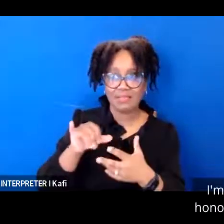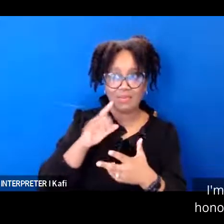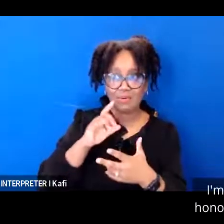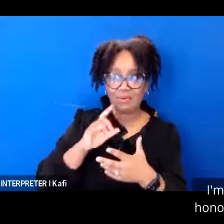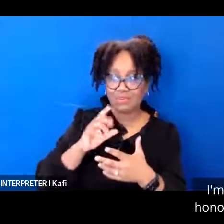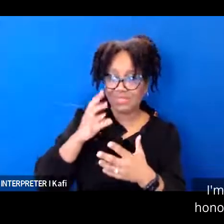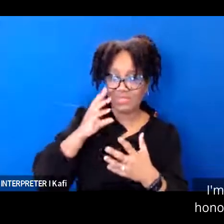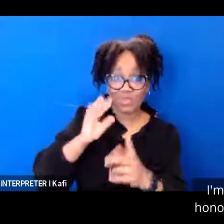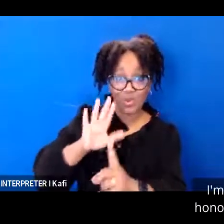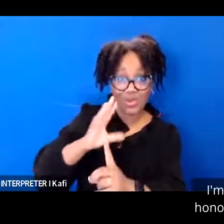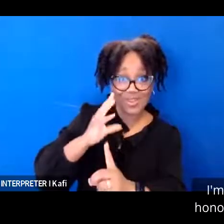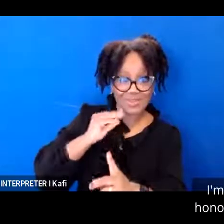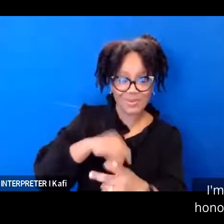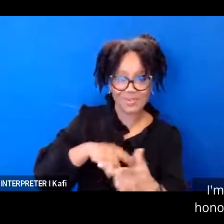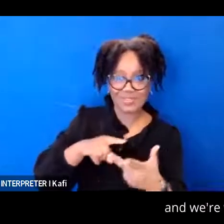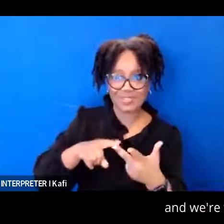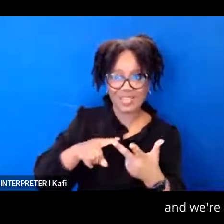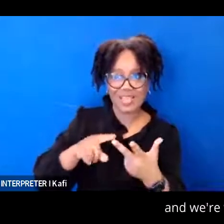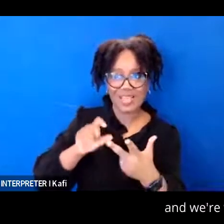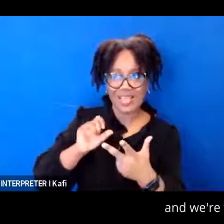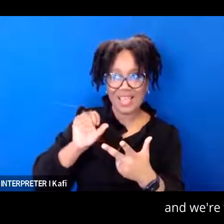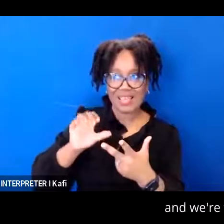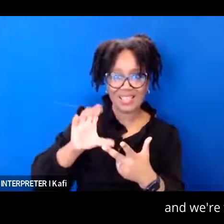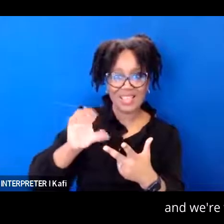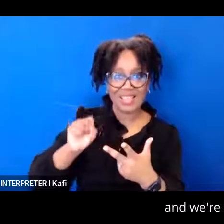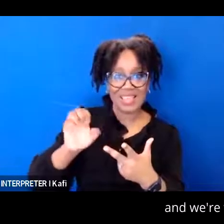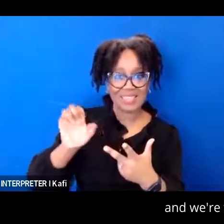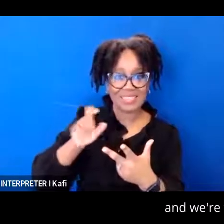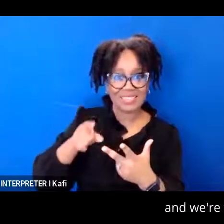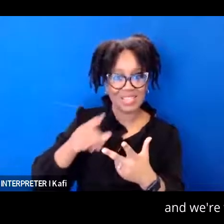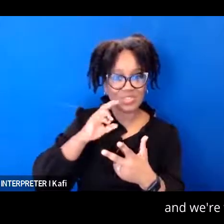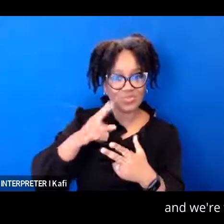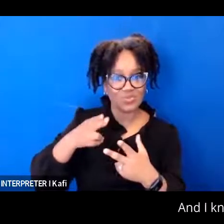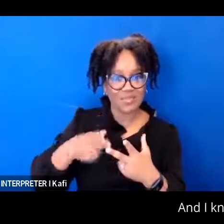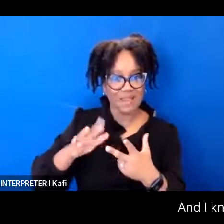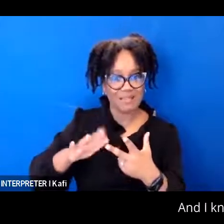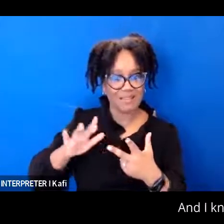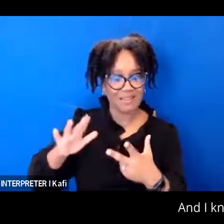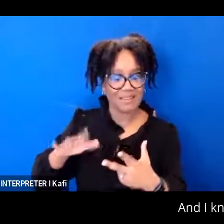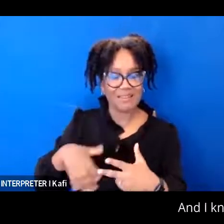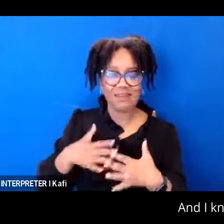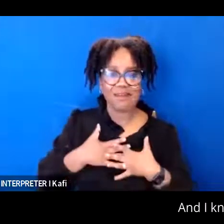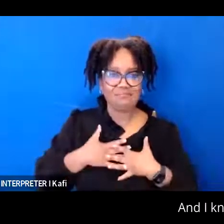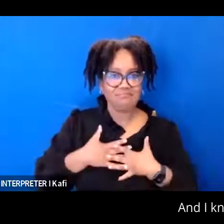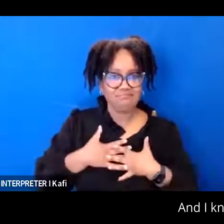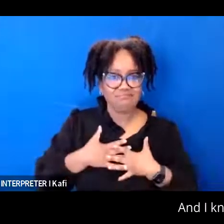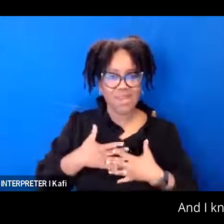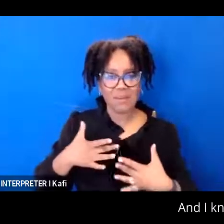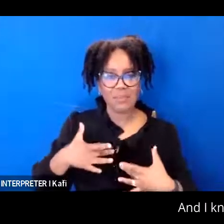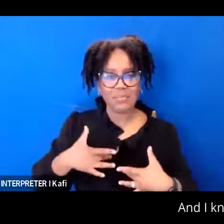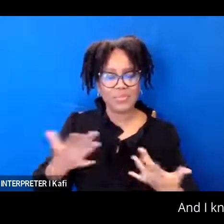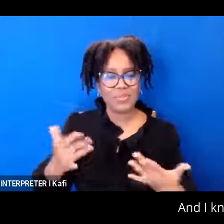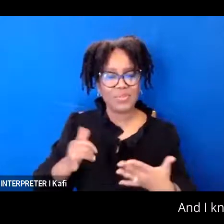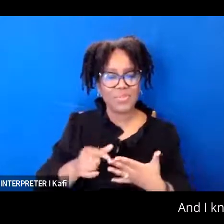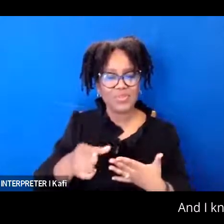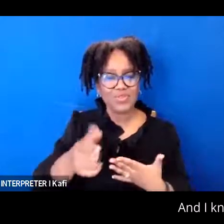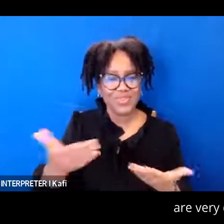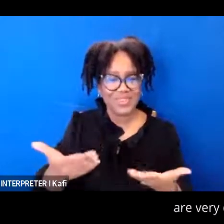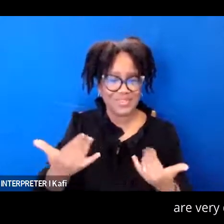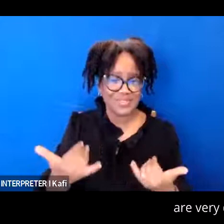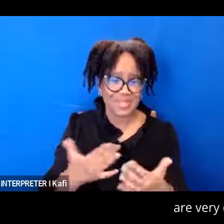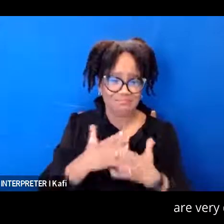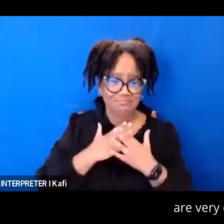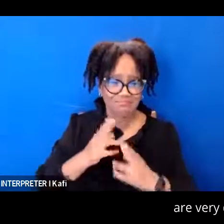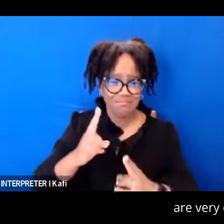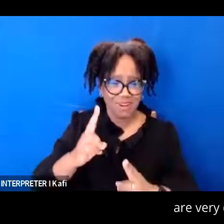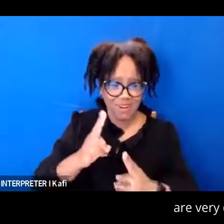star-strucked and honored that you're here today and we're very grateful for your presence and i know a lot of people like myself